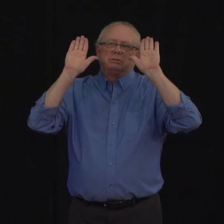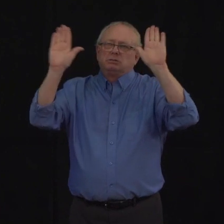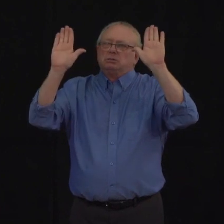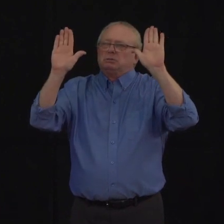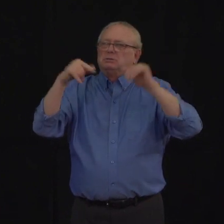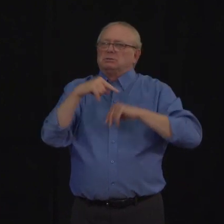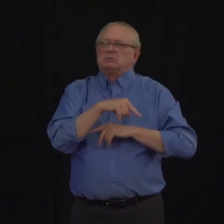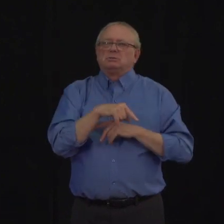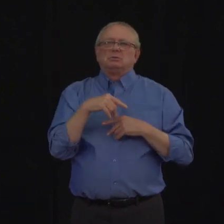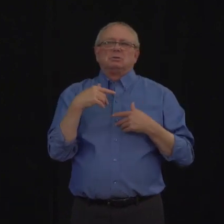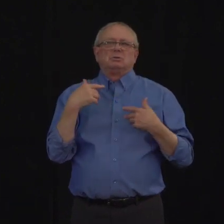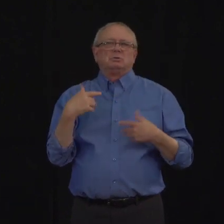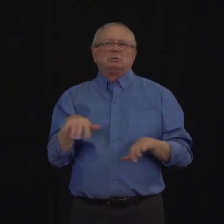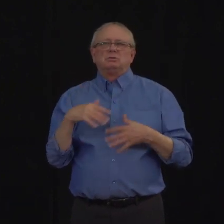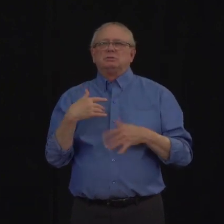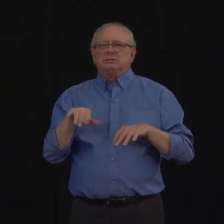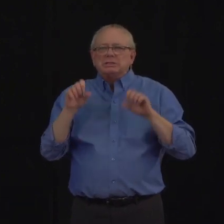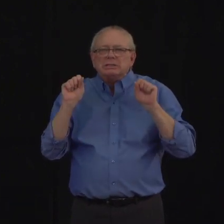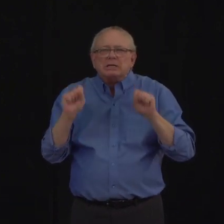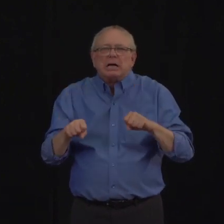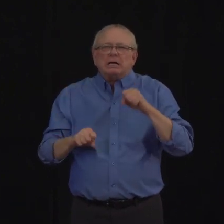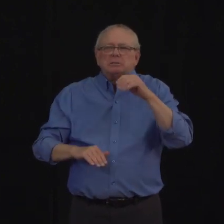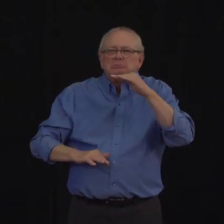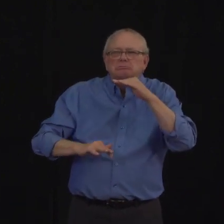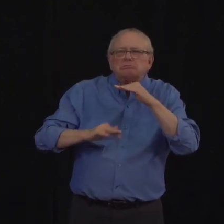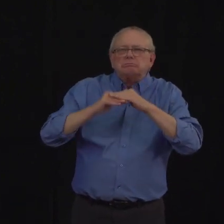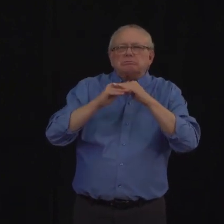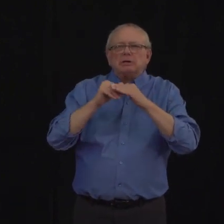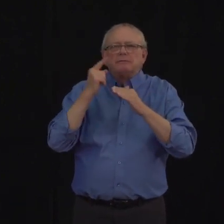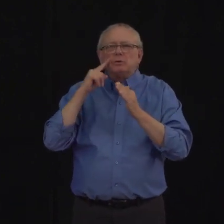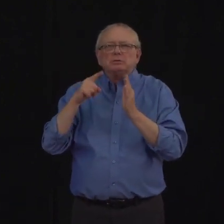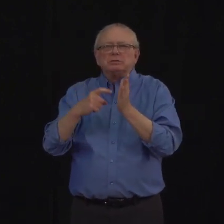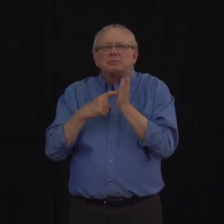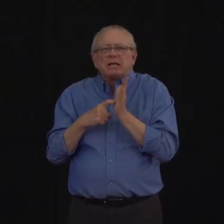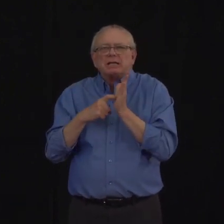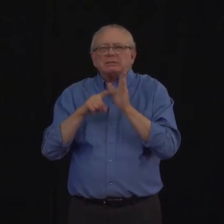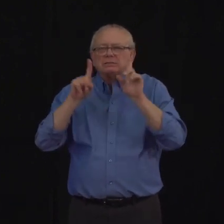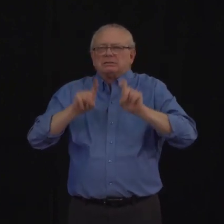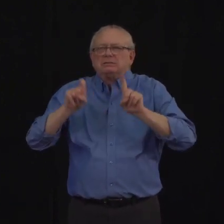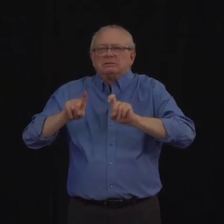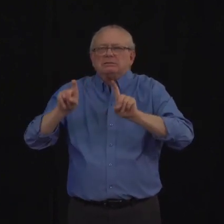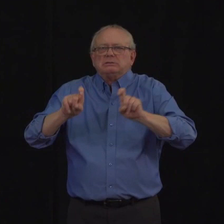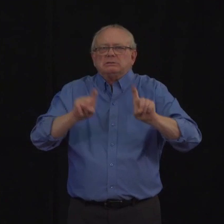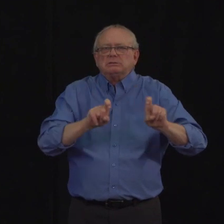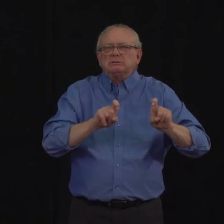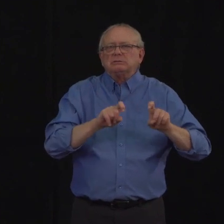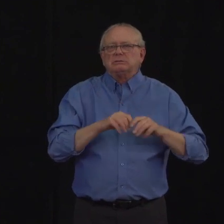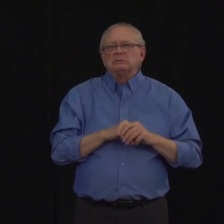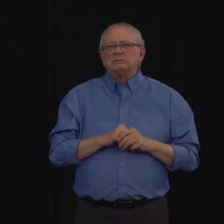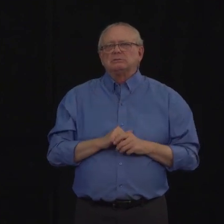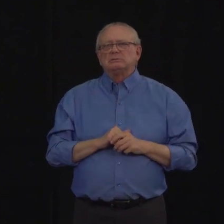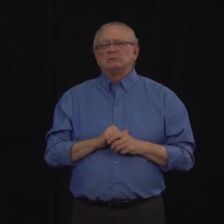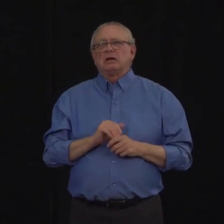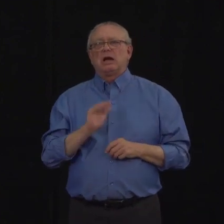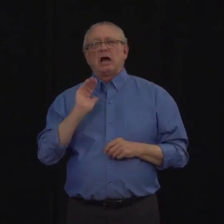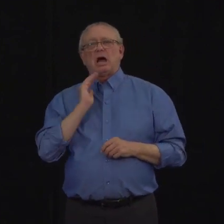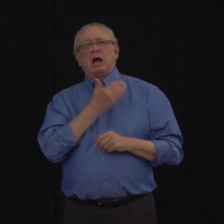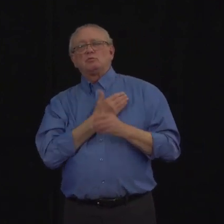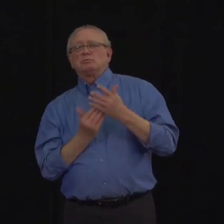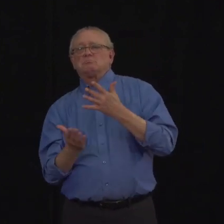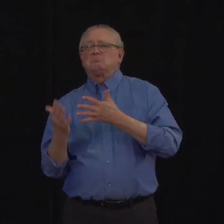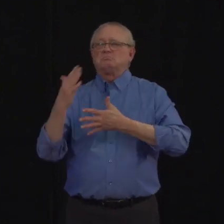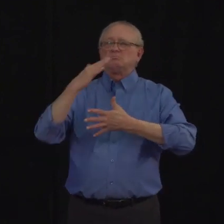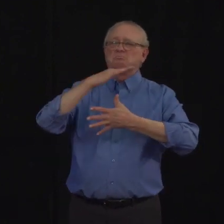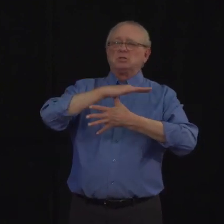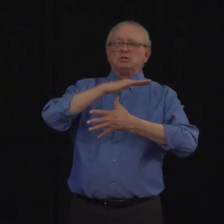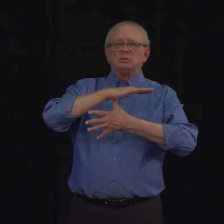I can't remember if it was last week or the week before, about our priorities with respect to testing, where we want to make sure that we have capacity to